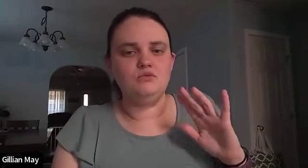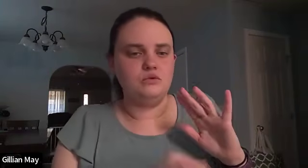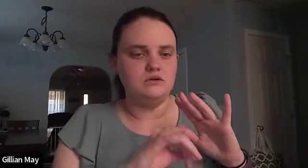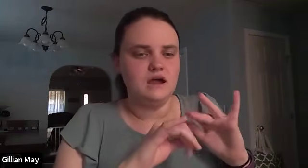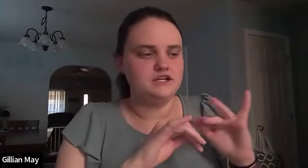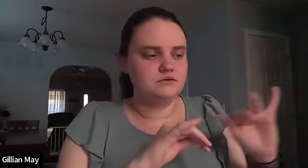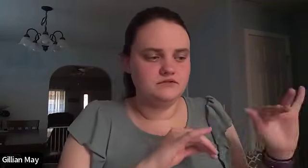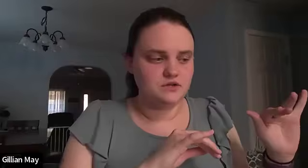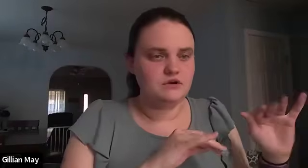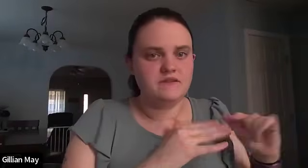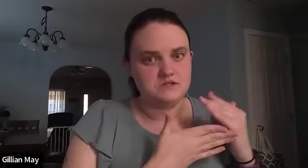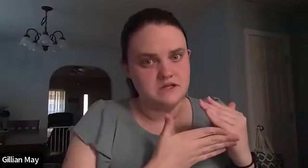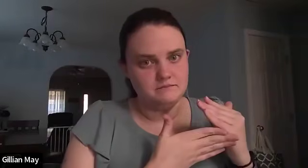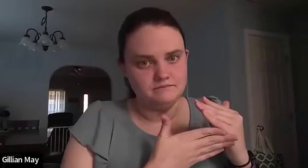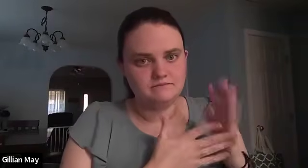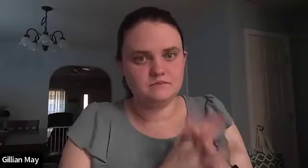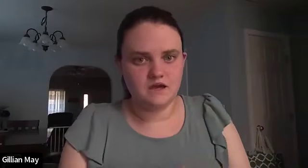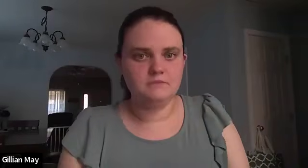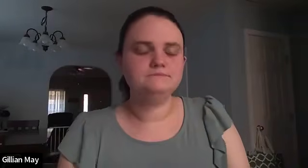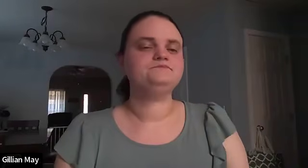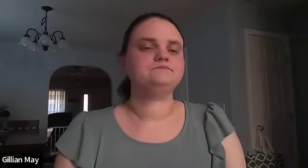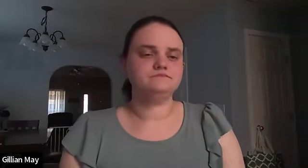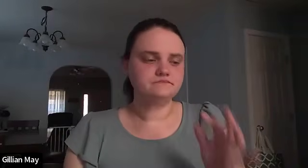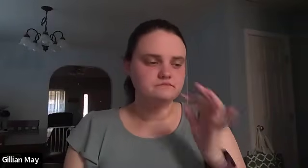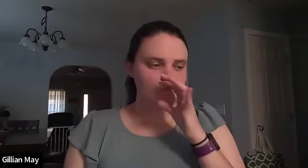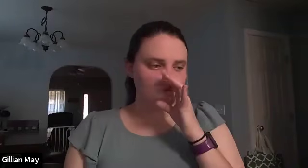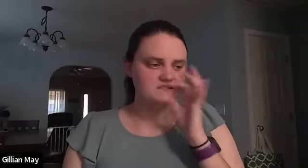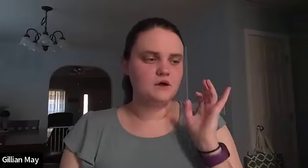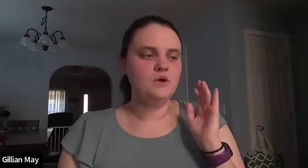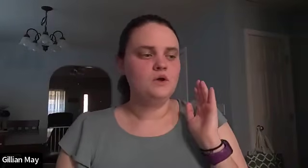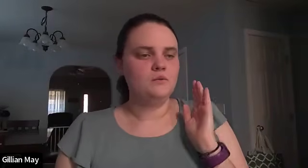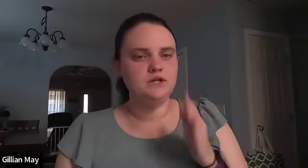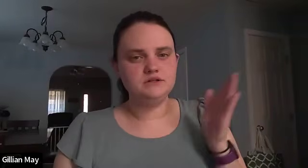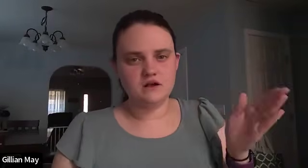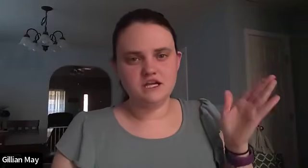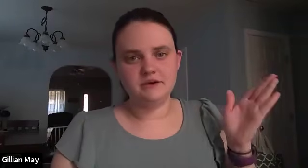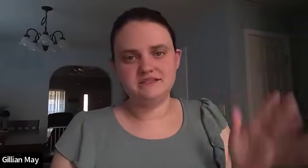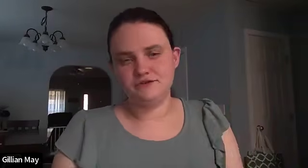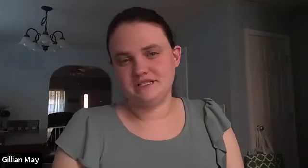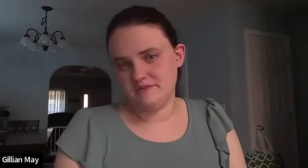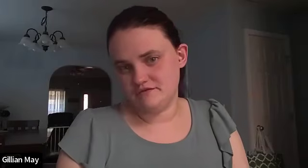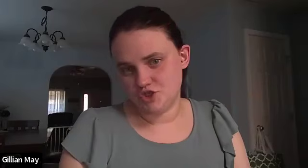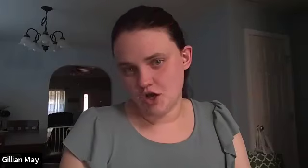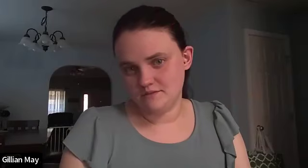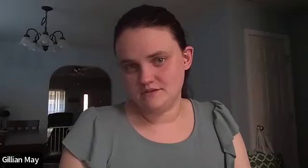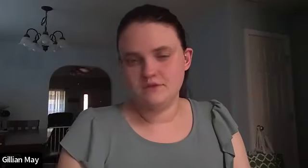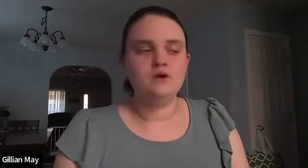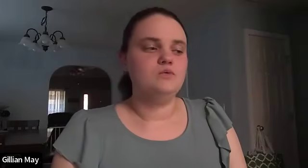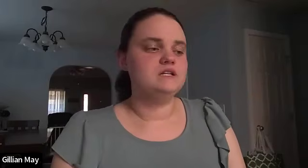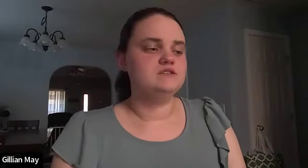then we'll kind of do a few and then we'll stop. Okay? So, when you're talking about different types of jobs, what's